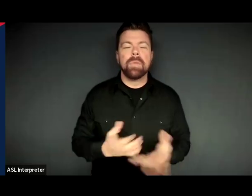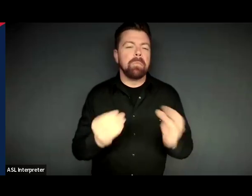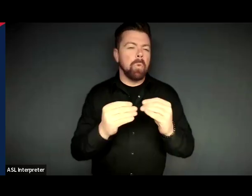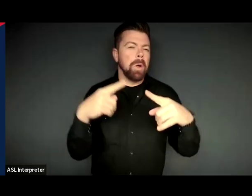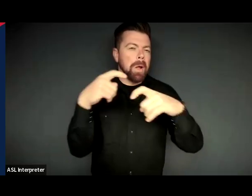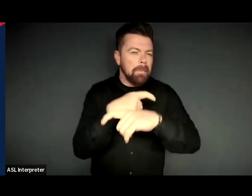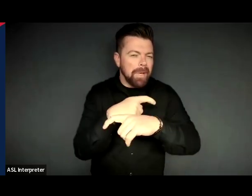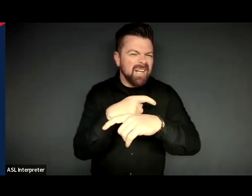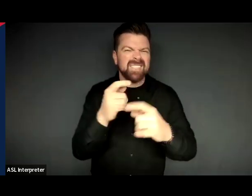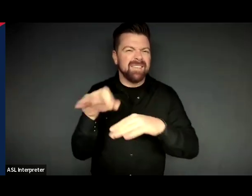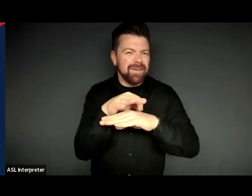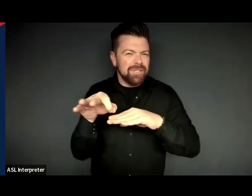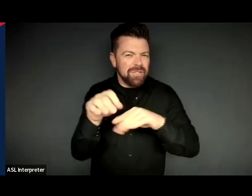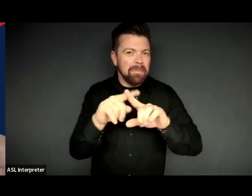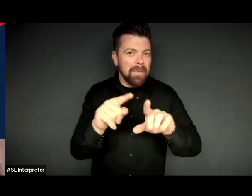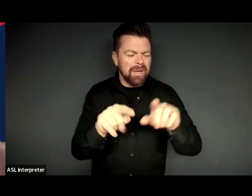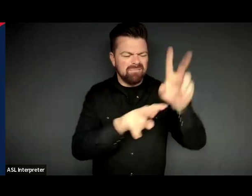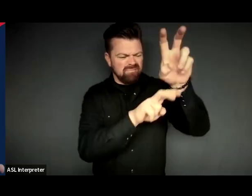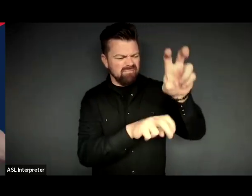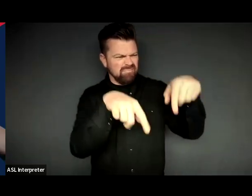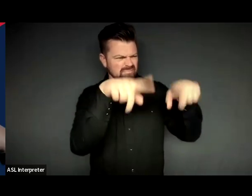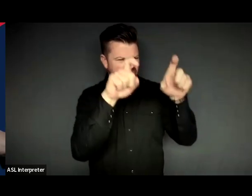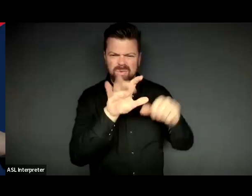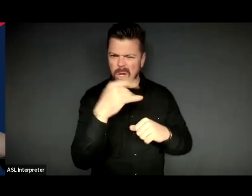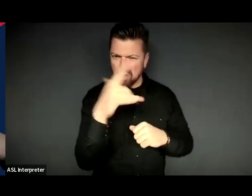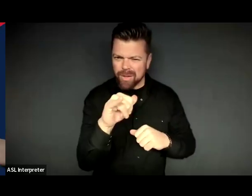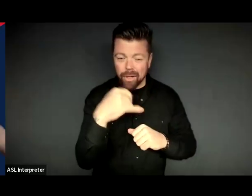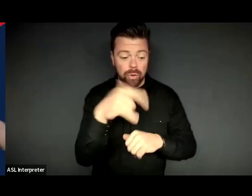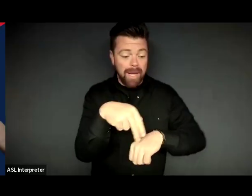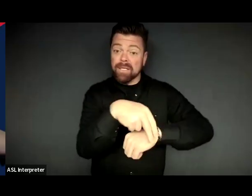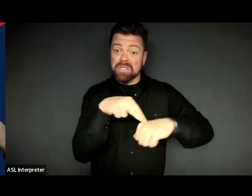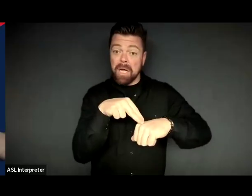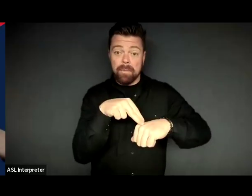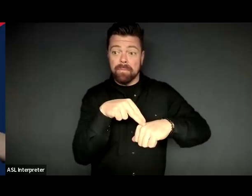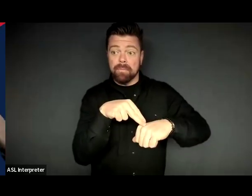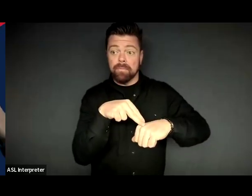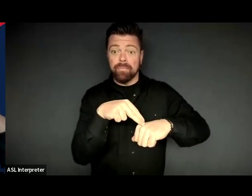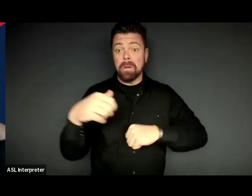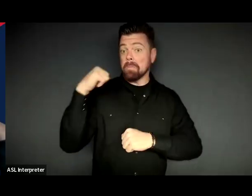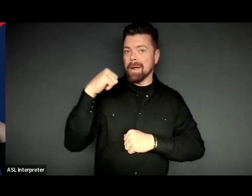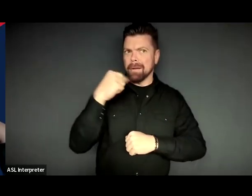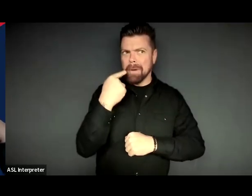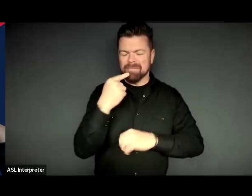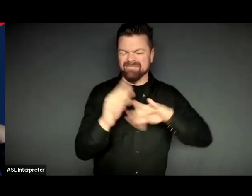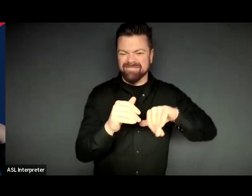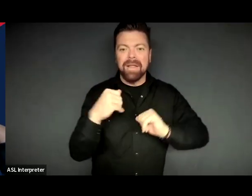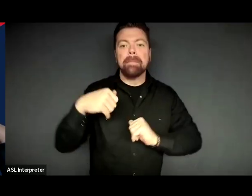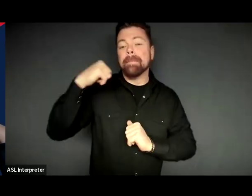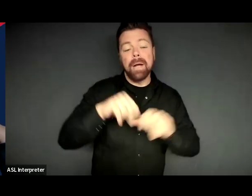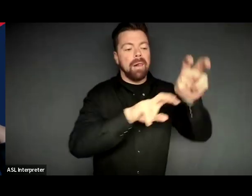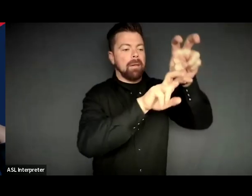complex in its function, but what it looks like is a piece of tape that you tape to the back of your mouth, or back to your mouth, to the back of